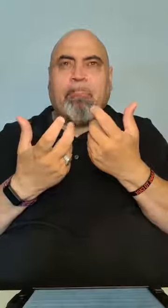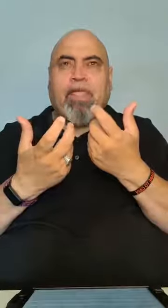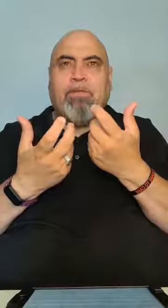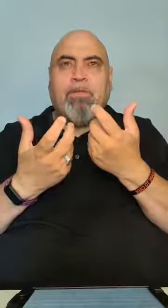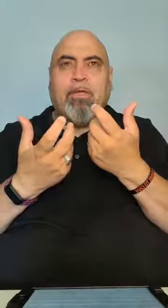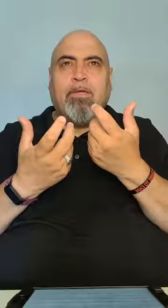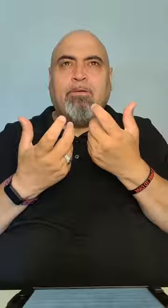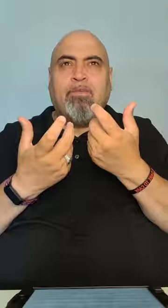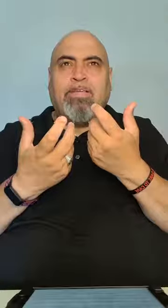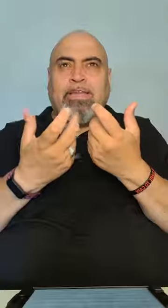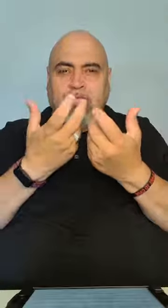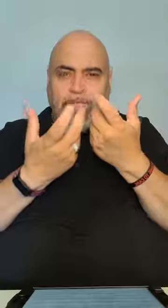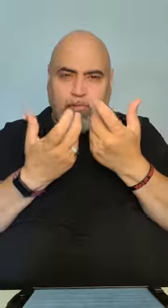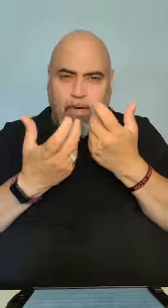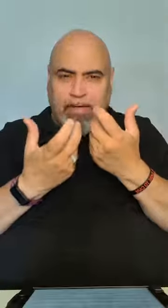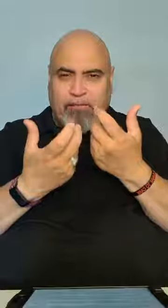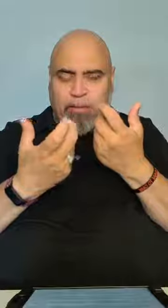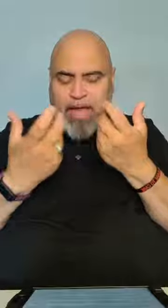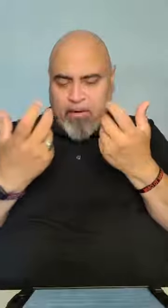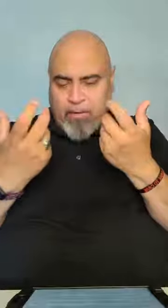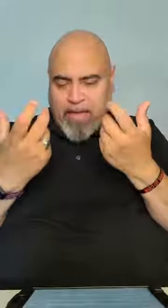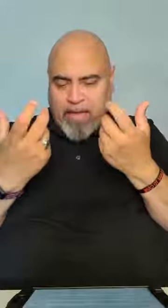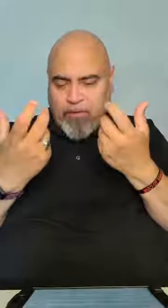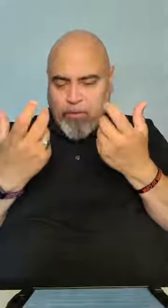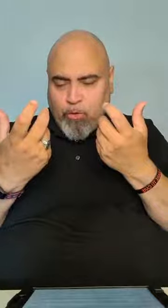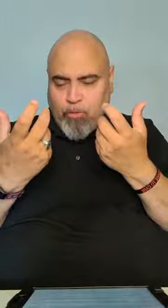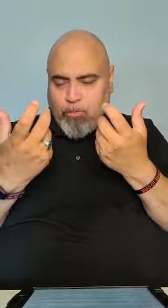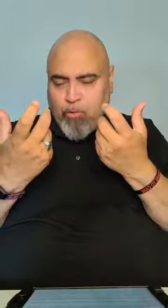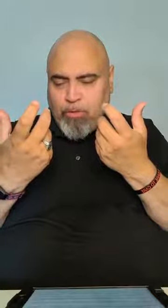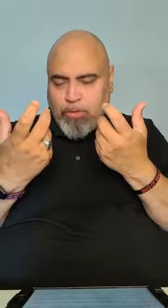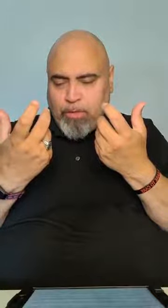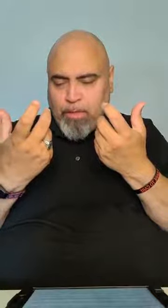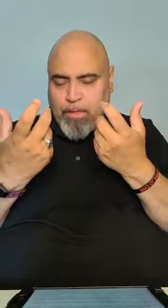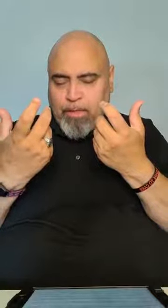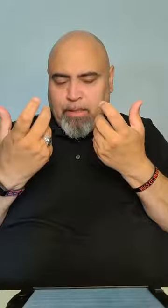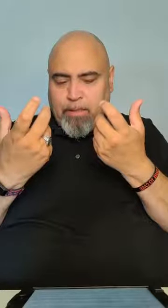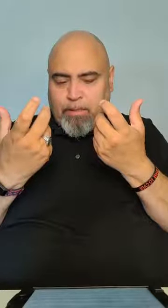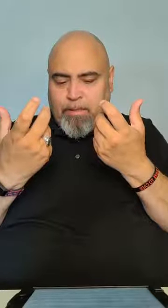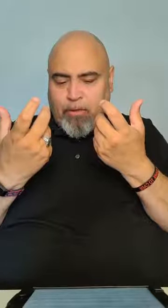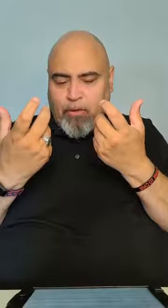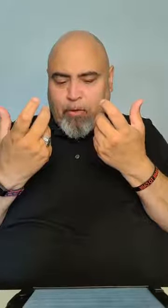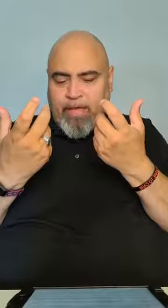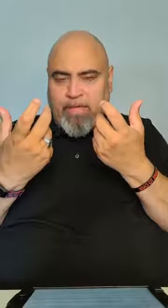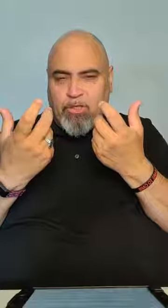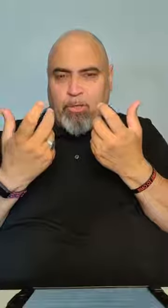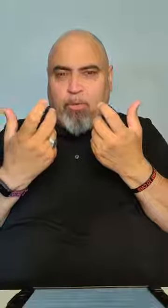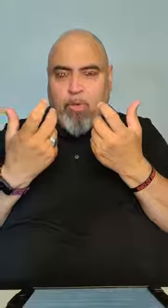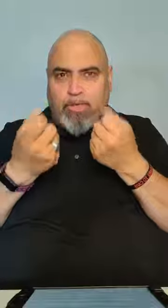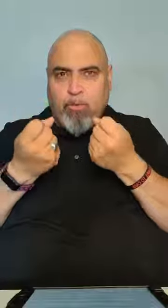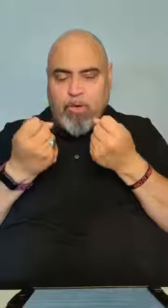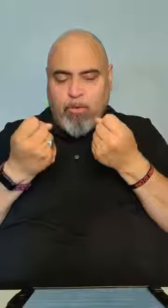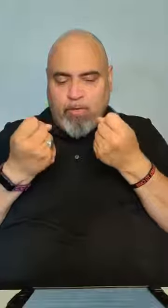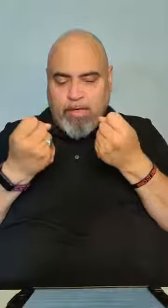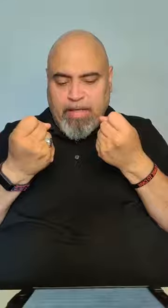in translations directly from the Aramaic, and there's so much more to be learned. But we get to the point where we